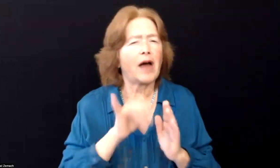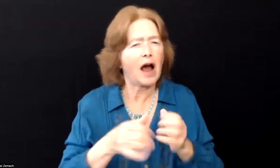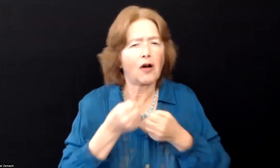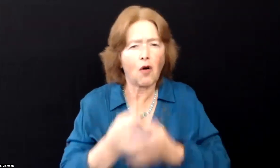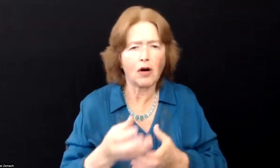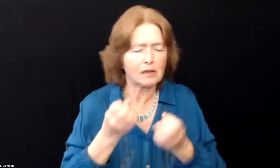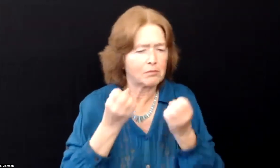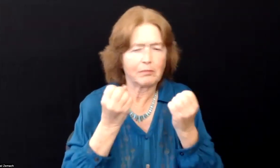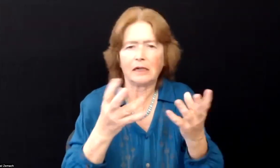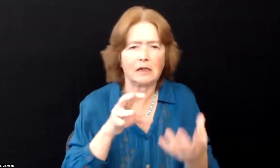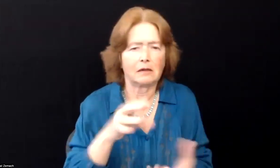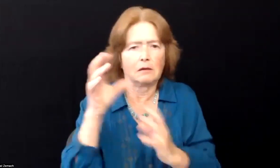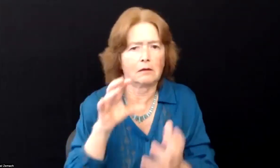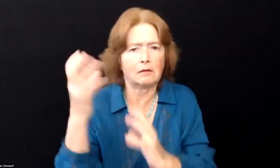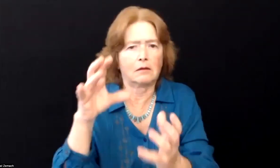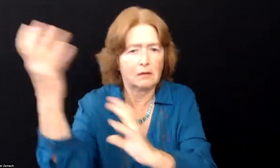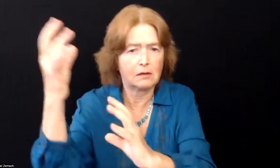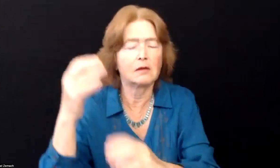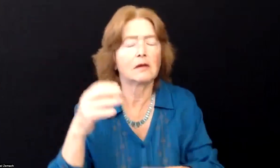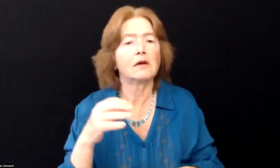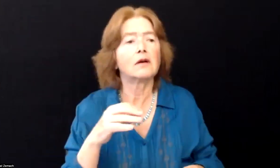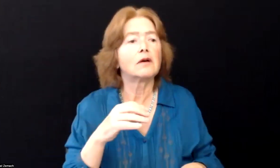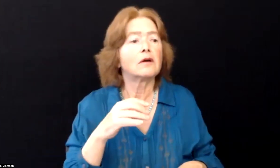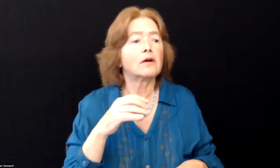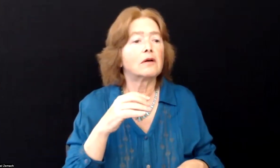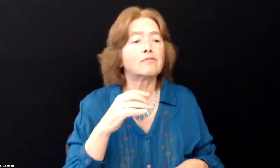And that causes a lot of disruptions.